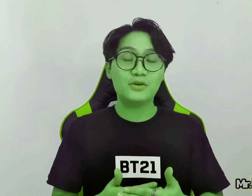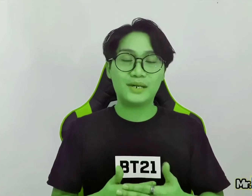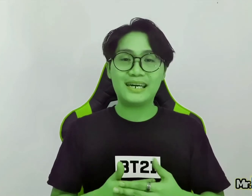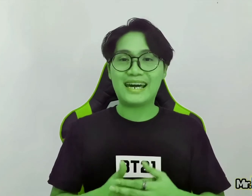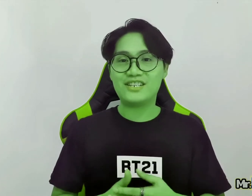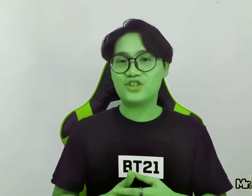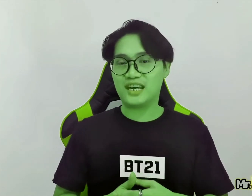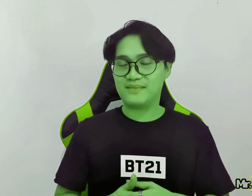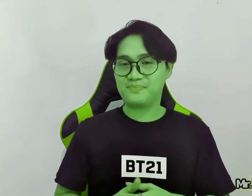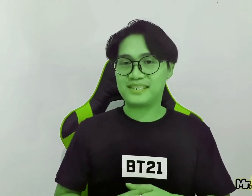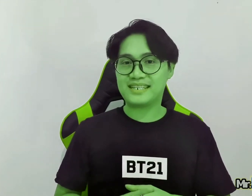following handshapes.